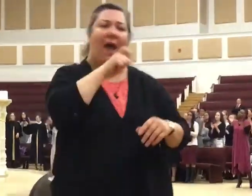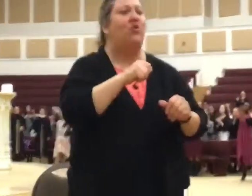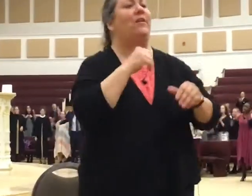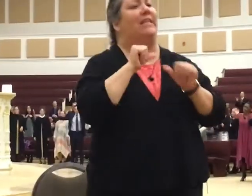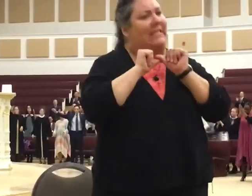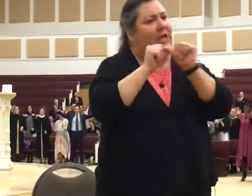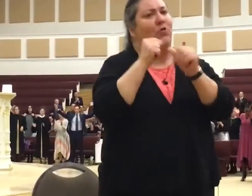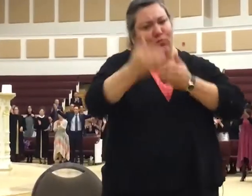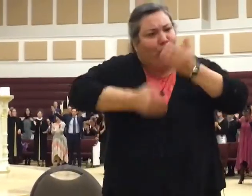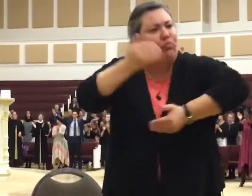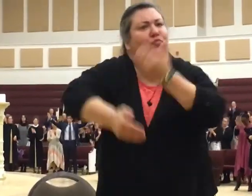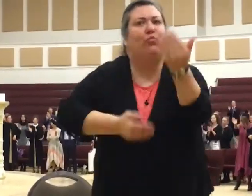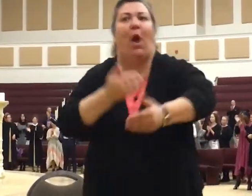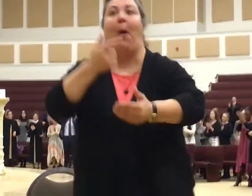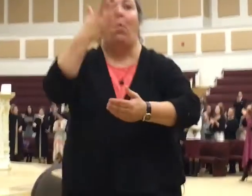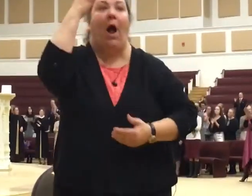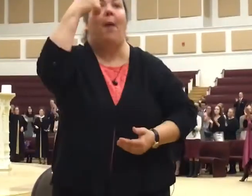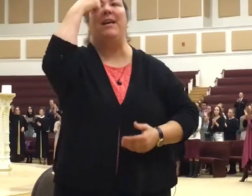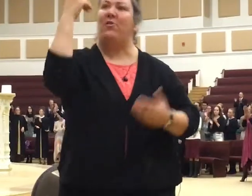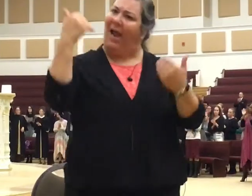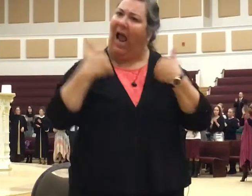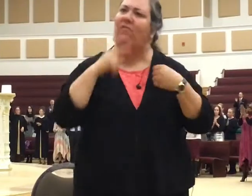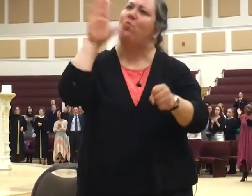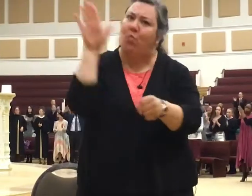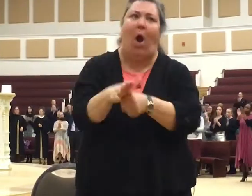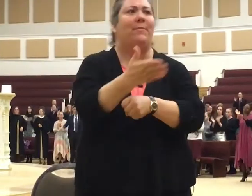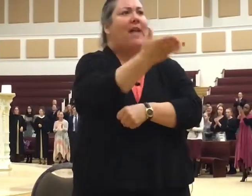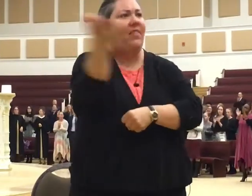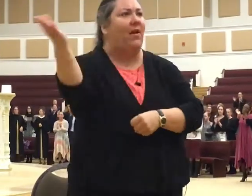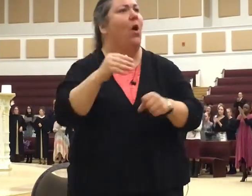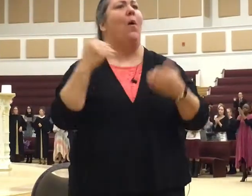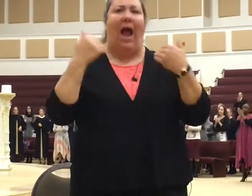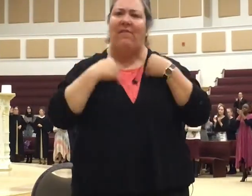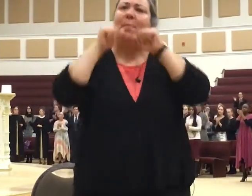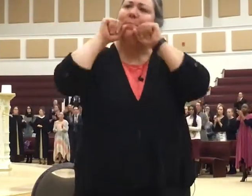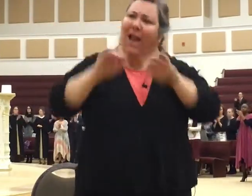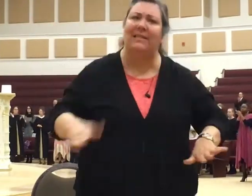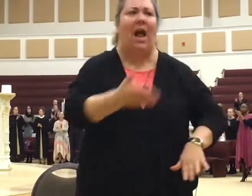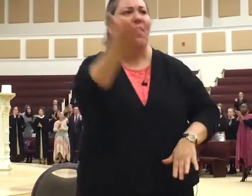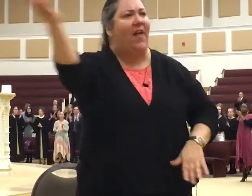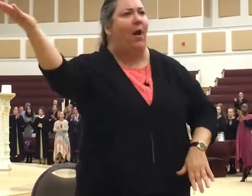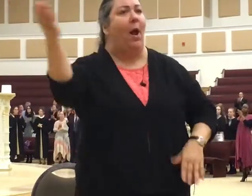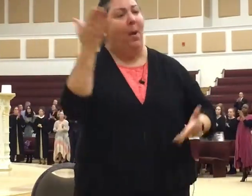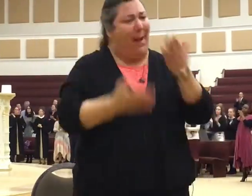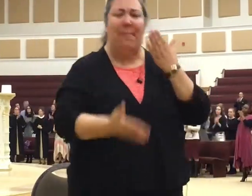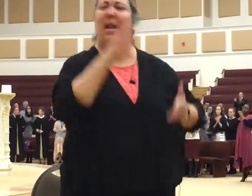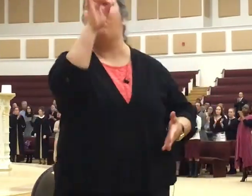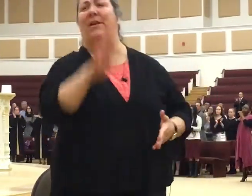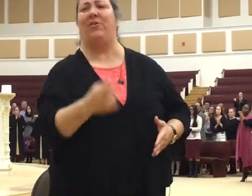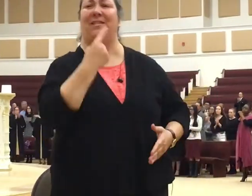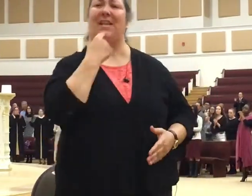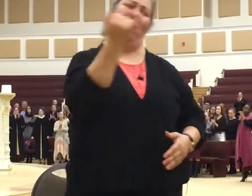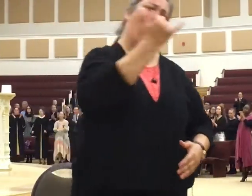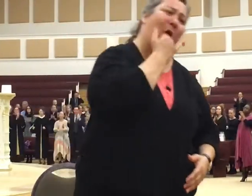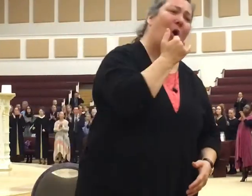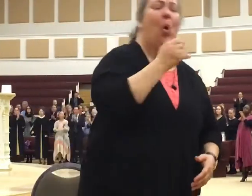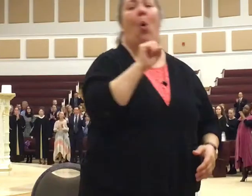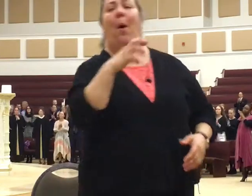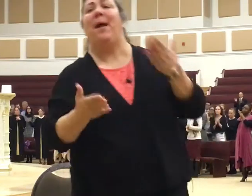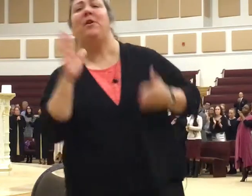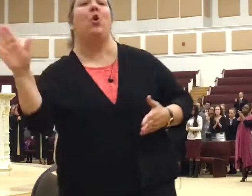thing because there's a promise out there. There's a blessing out there. And maybe the preacher said it wrong. And maybe my brother did it